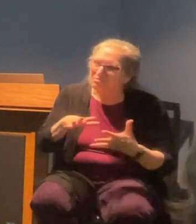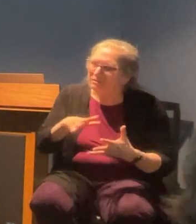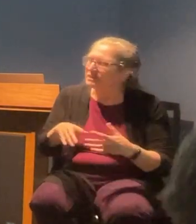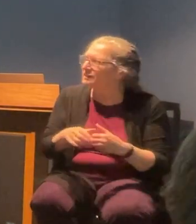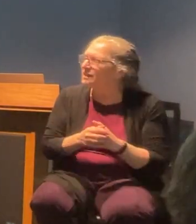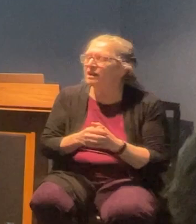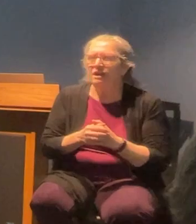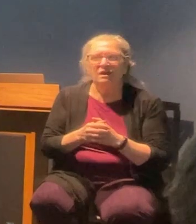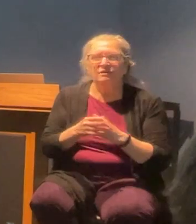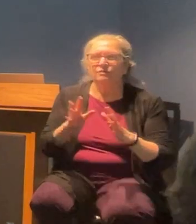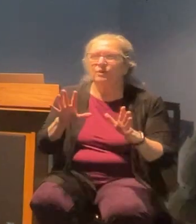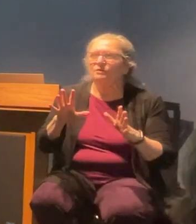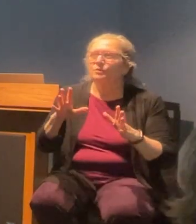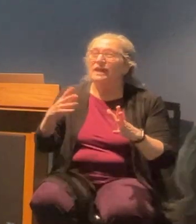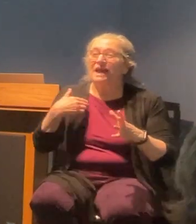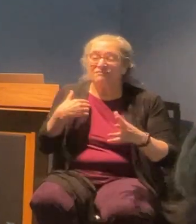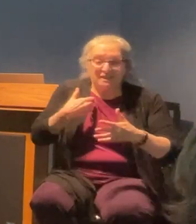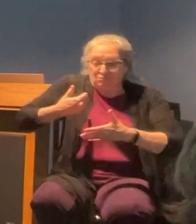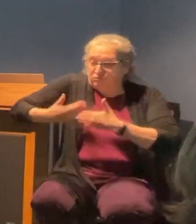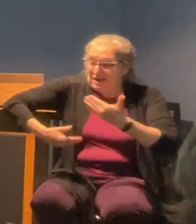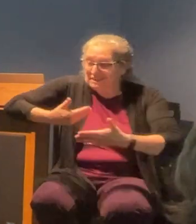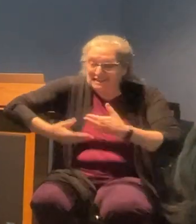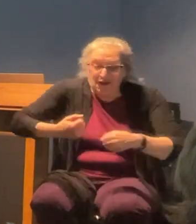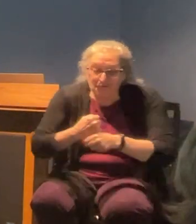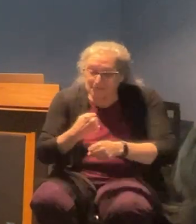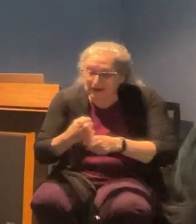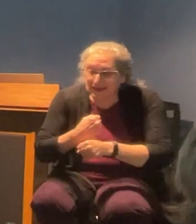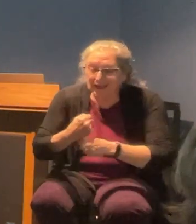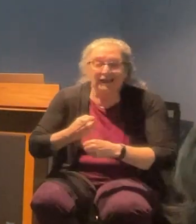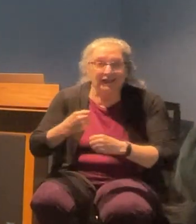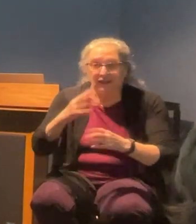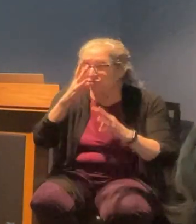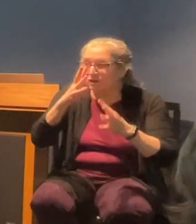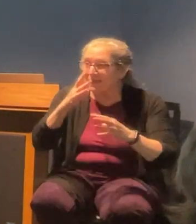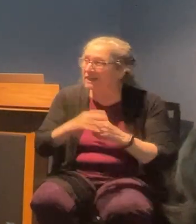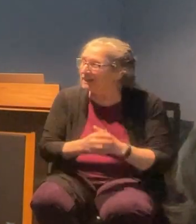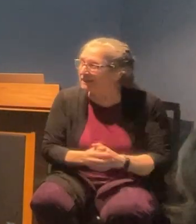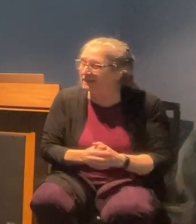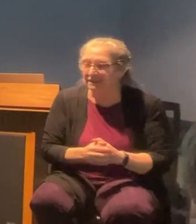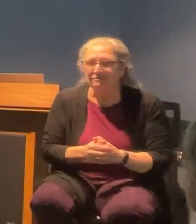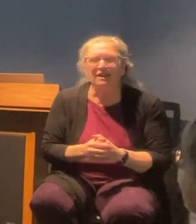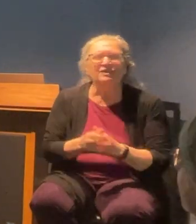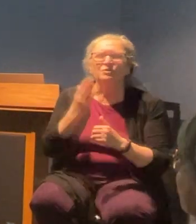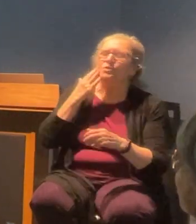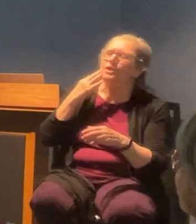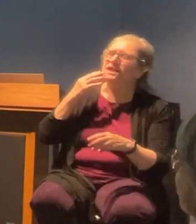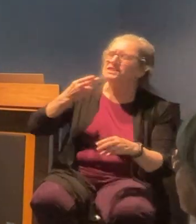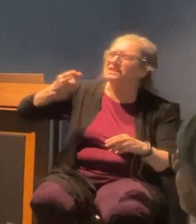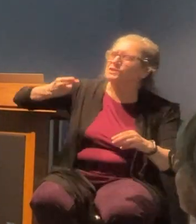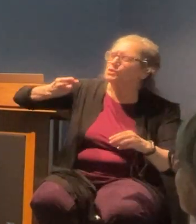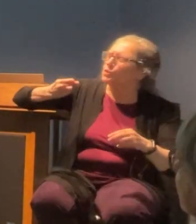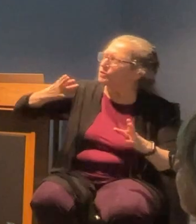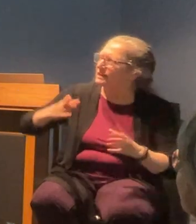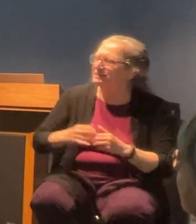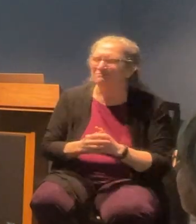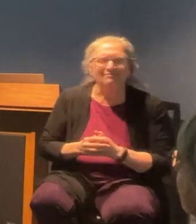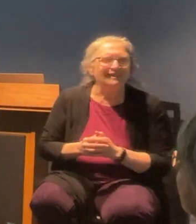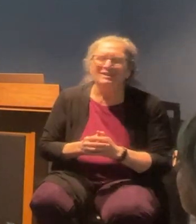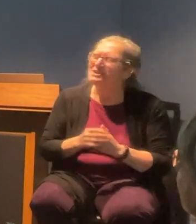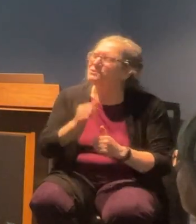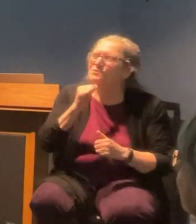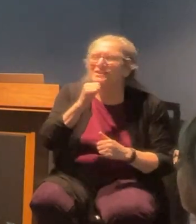process of making the stuff. And as a historian, that it wasn't like